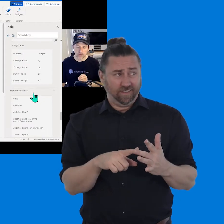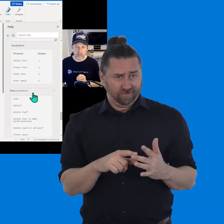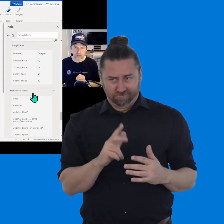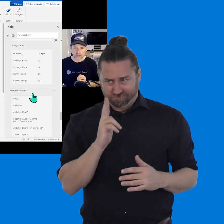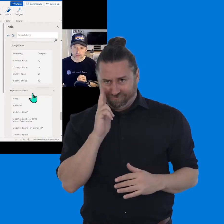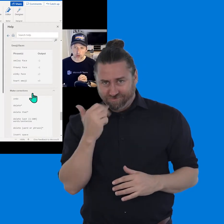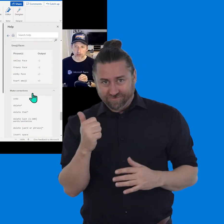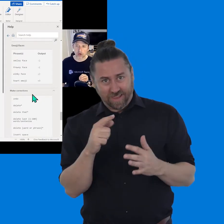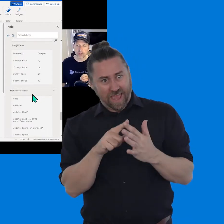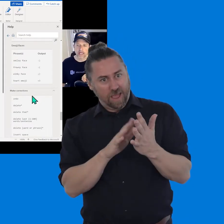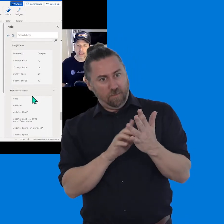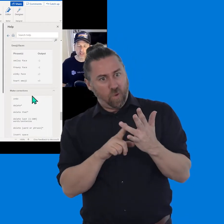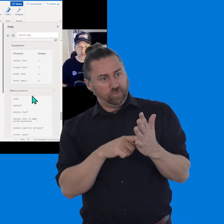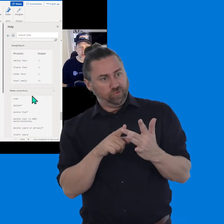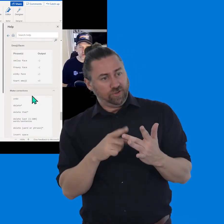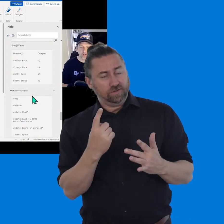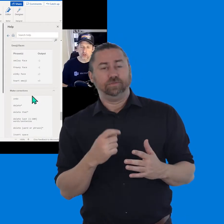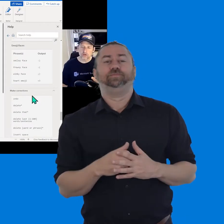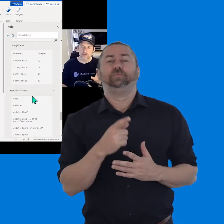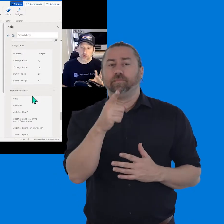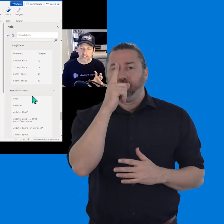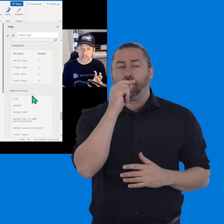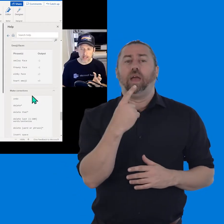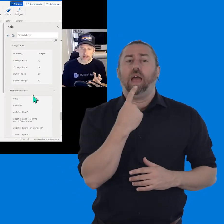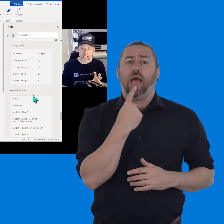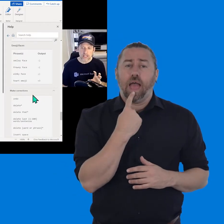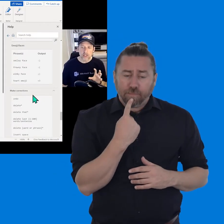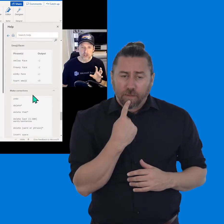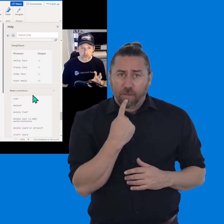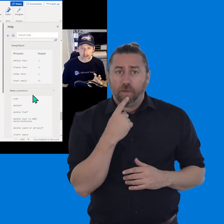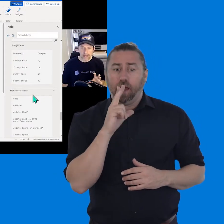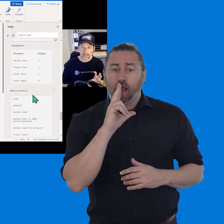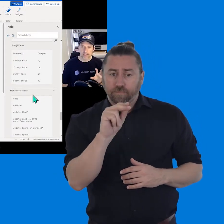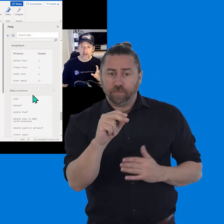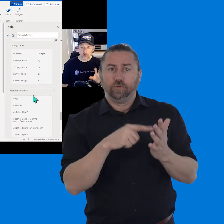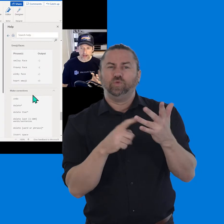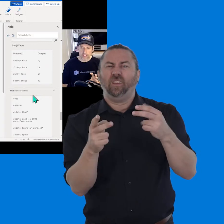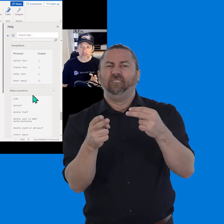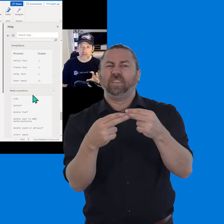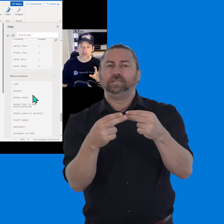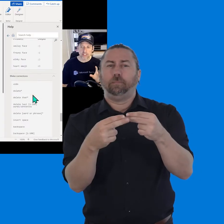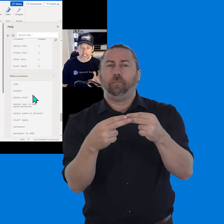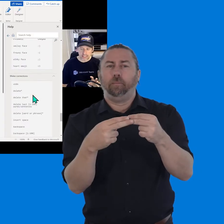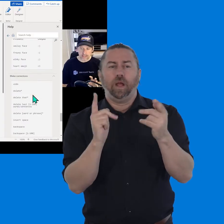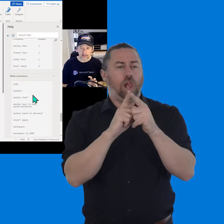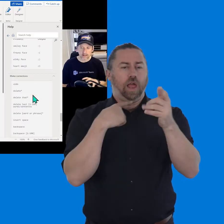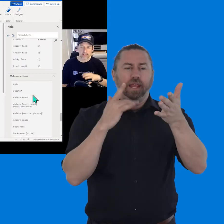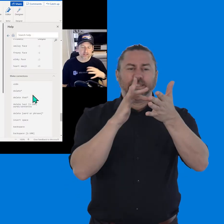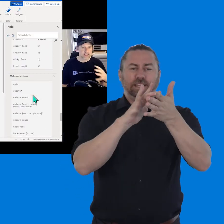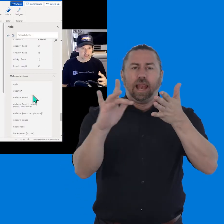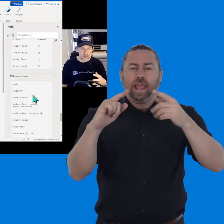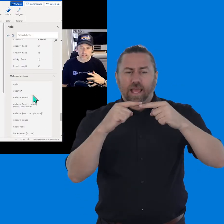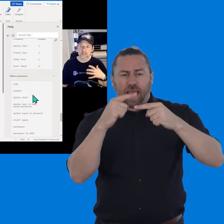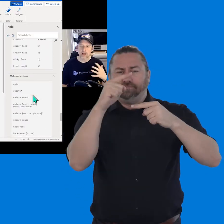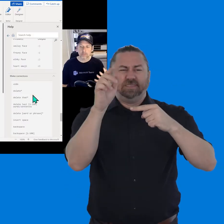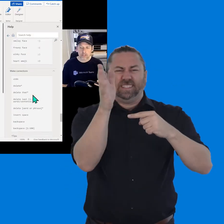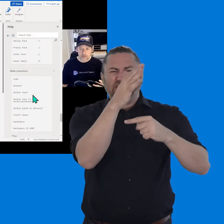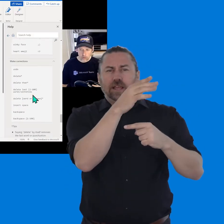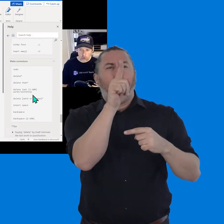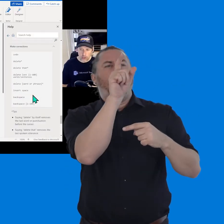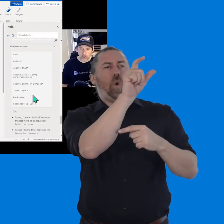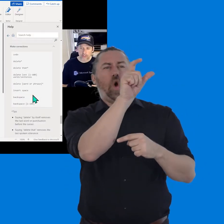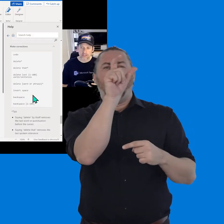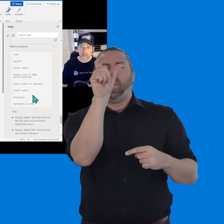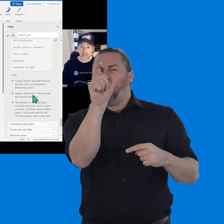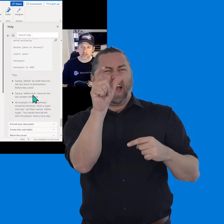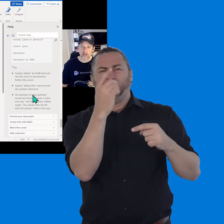thing, and you saw me do this a moment ago, is you can also use voice commands to make corrections. So deleting things, sentences, numbers